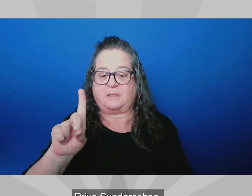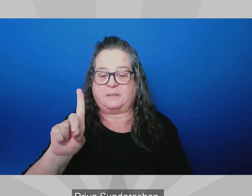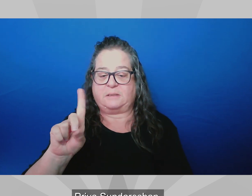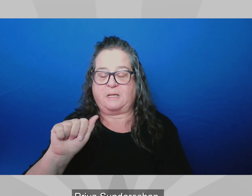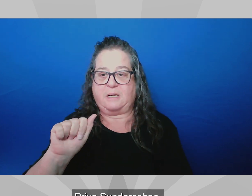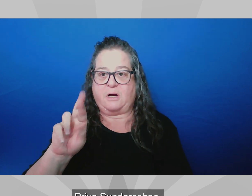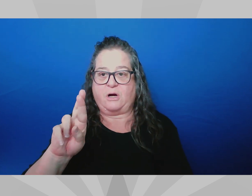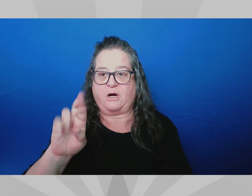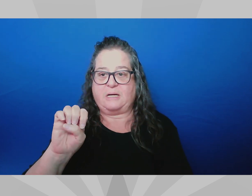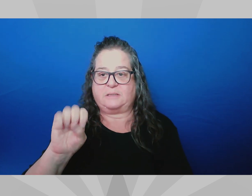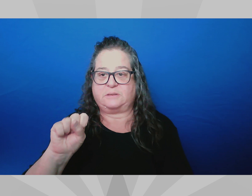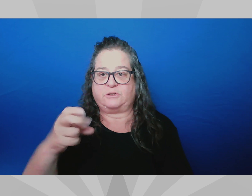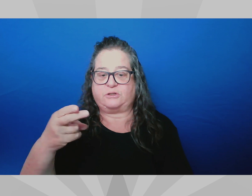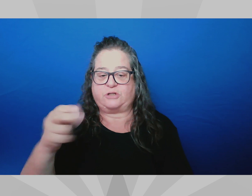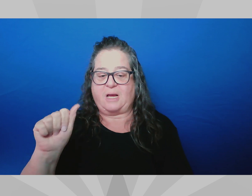Priya Sundareshan.